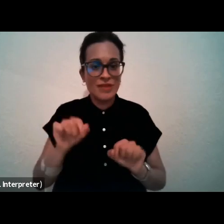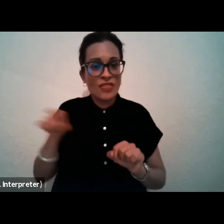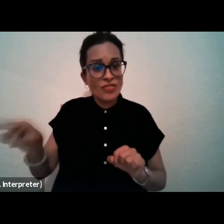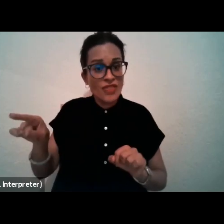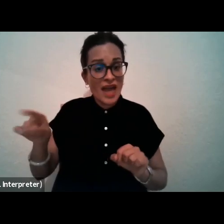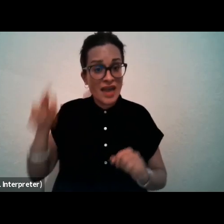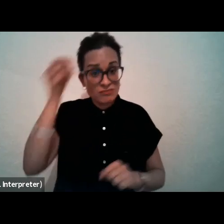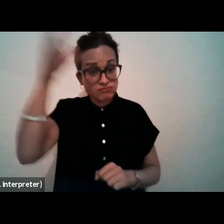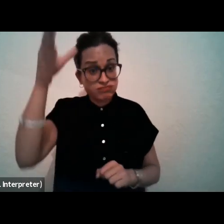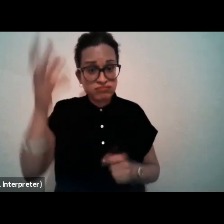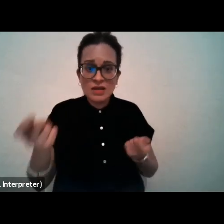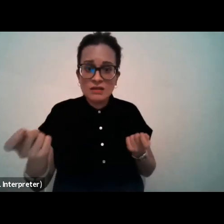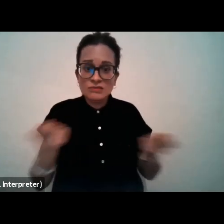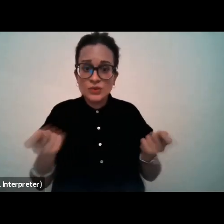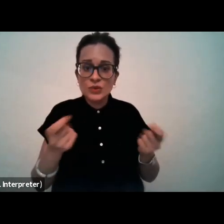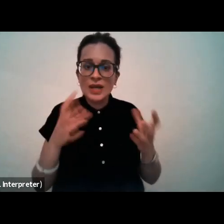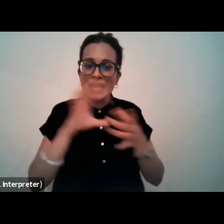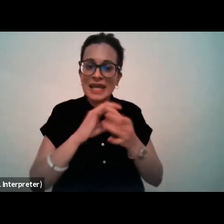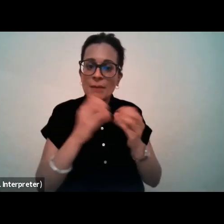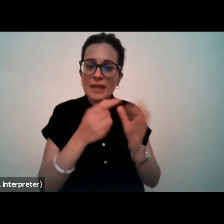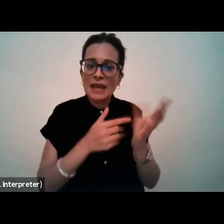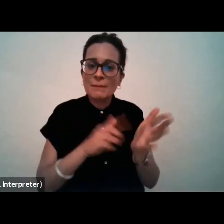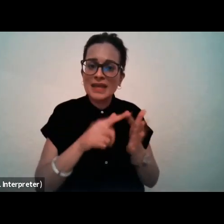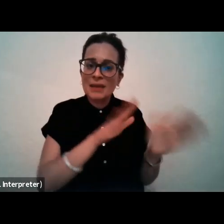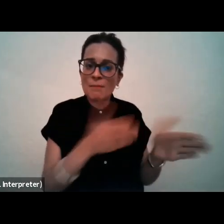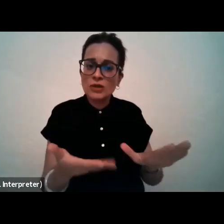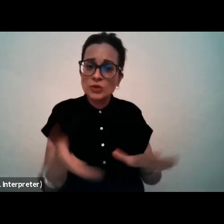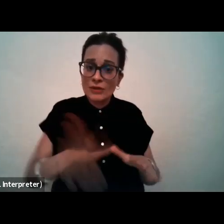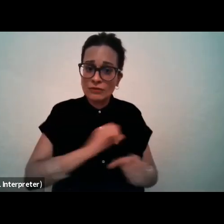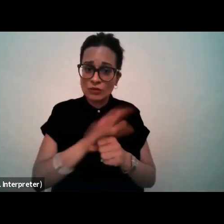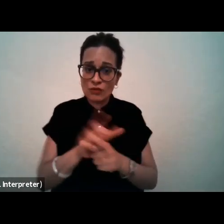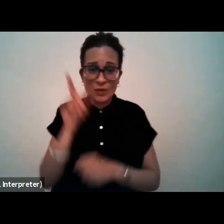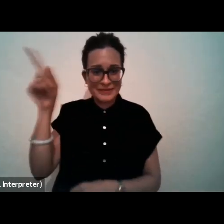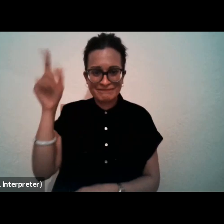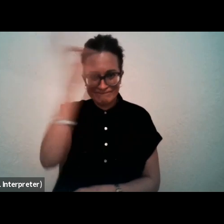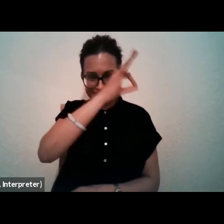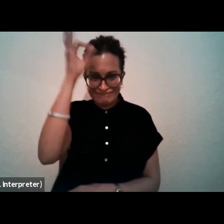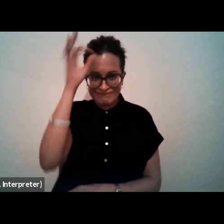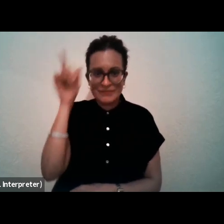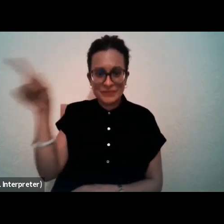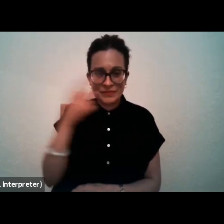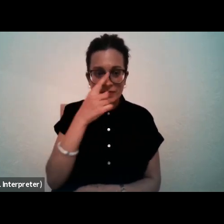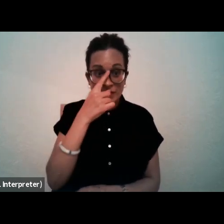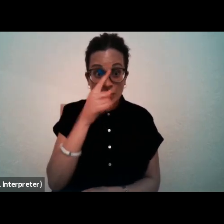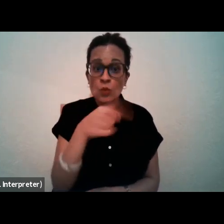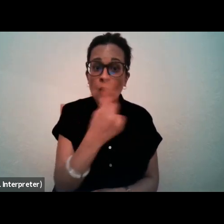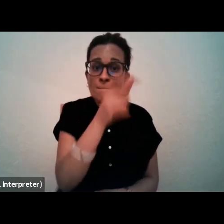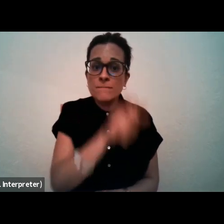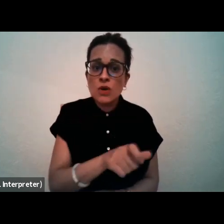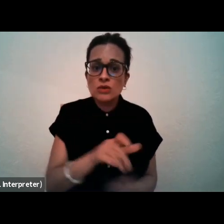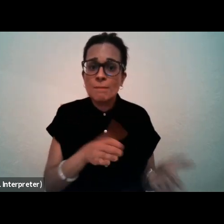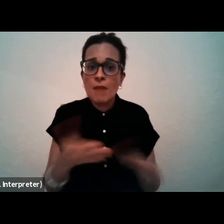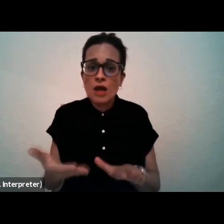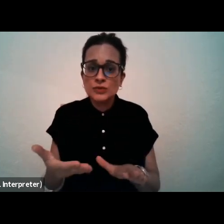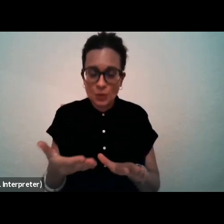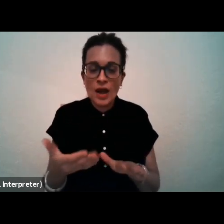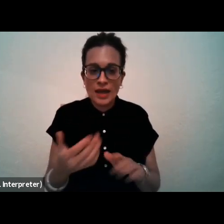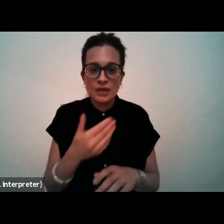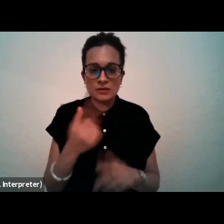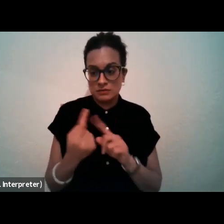BAME deaths. There was a young woman on Sky TV today. Her mother was a Rotenda. She died, and she left her child